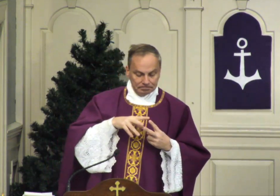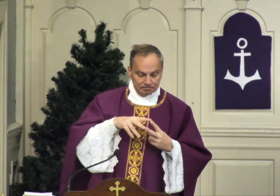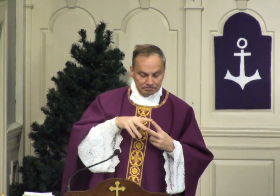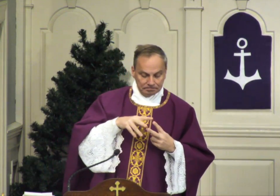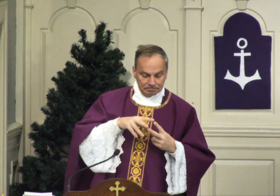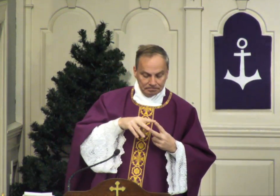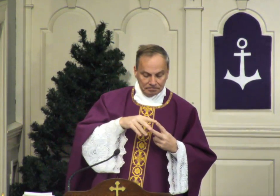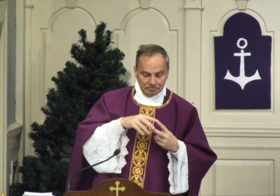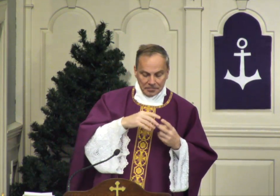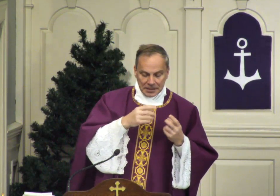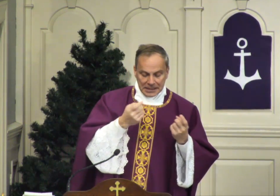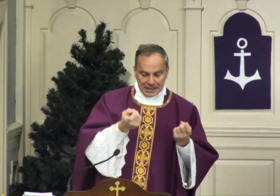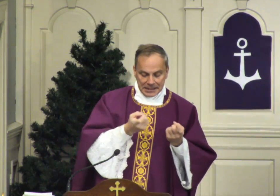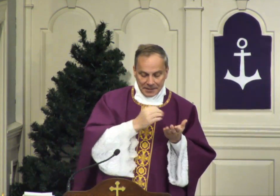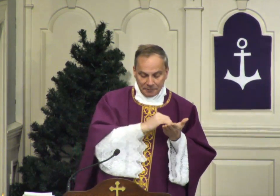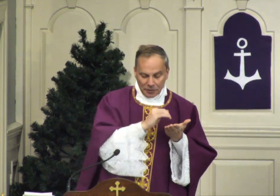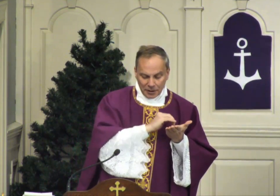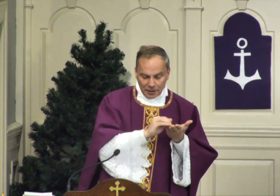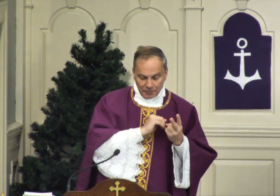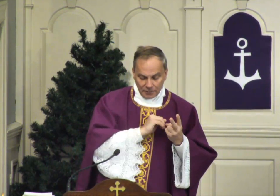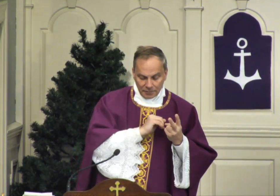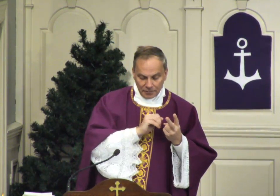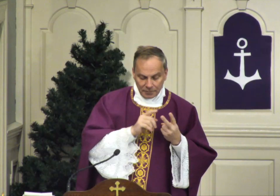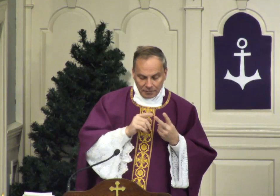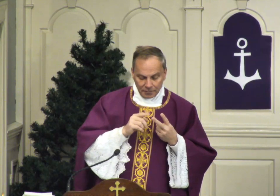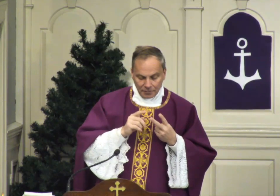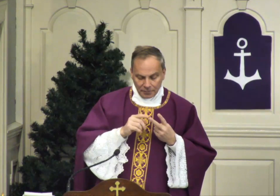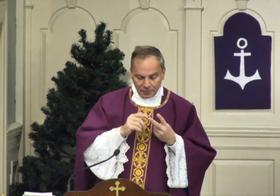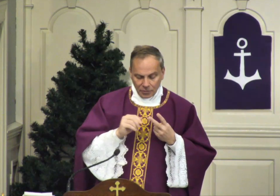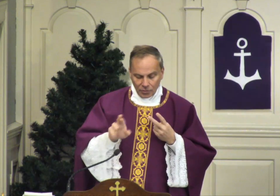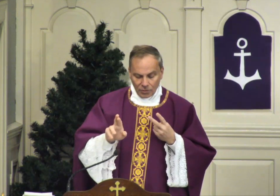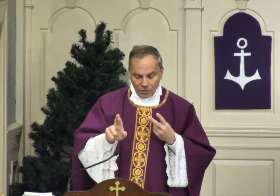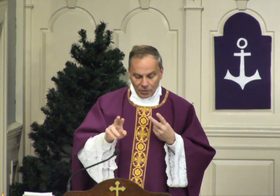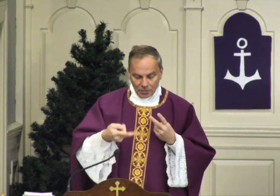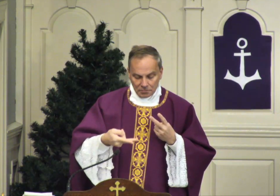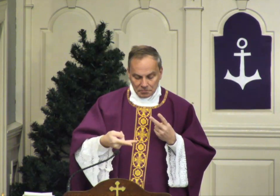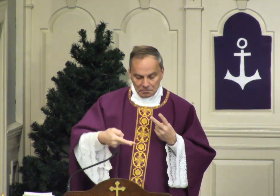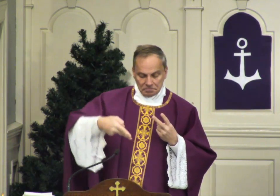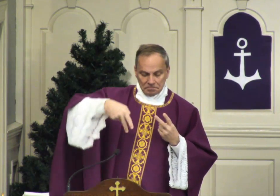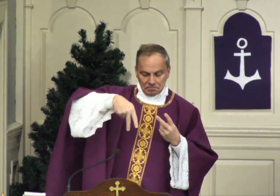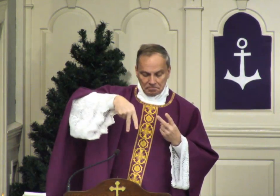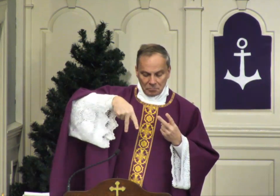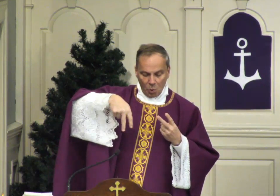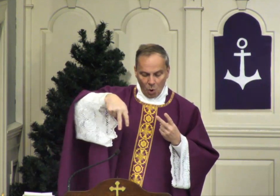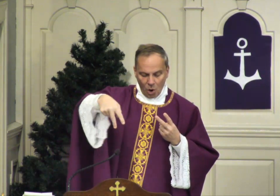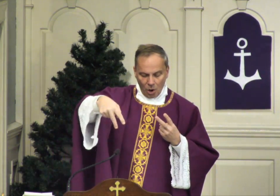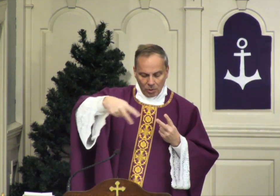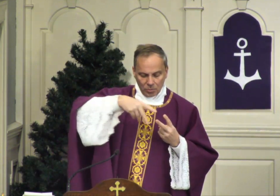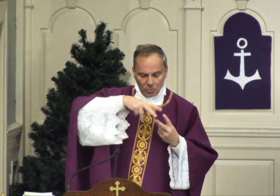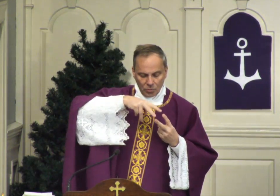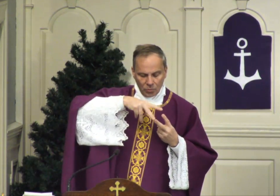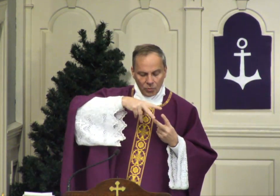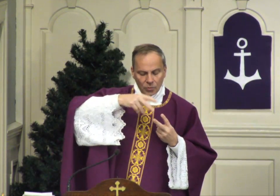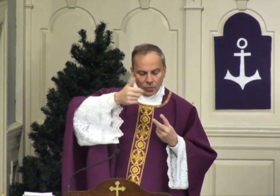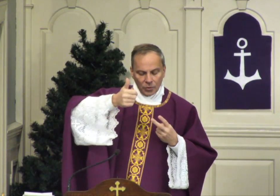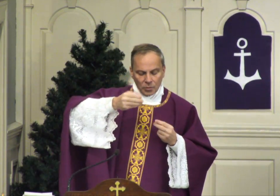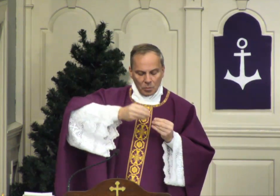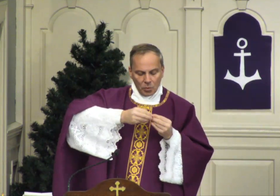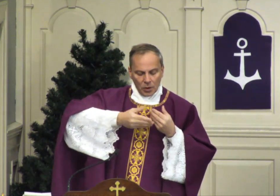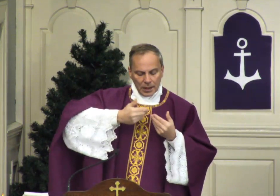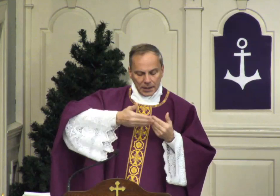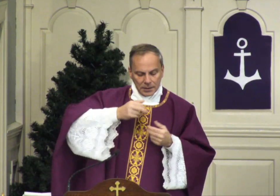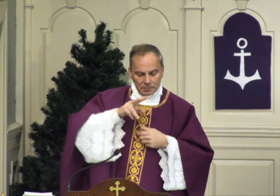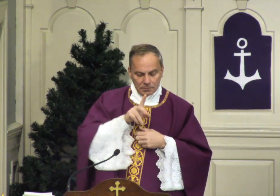Which is easier to say, 'Your sins are forgiven,' or to say, 'Rise and walk'?